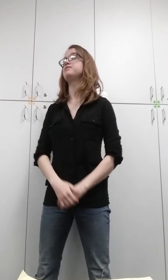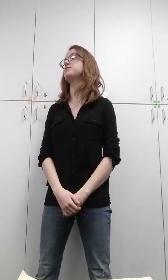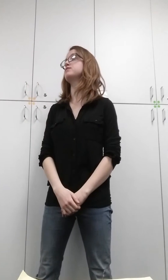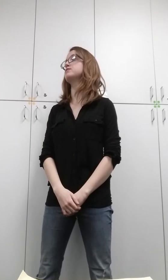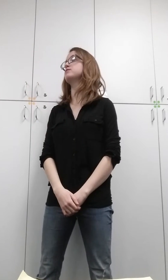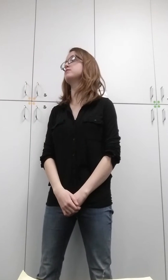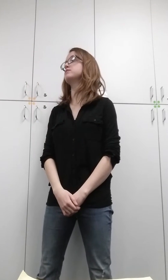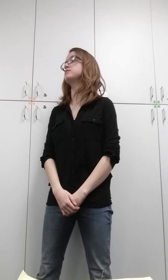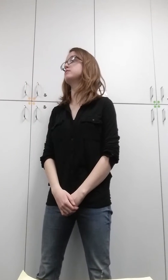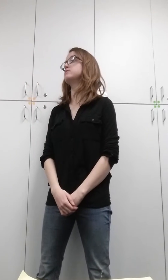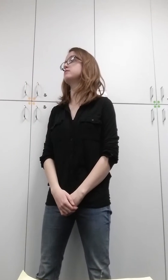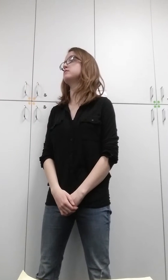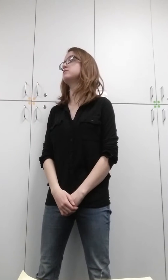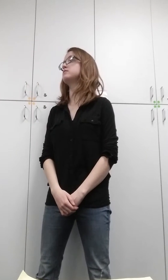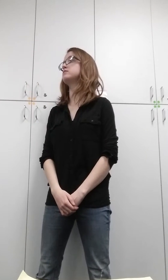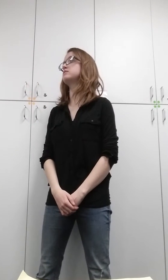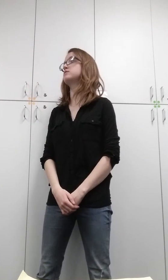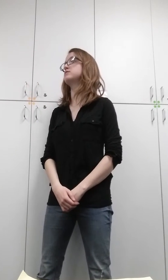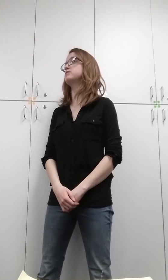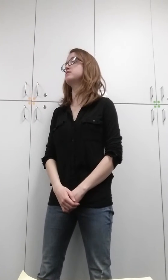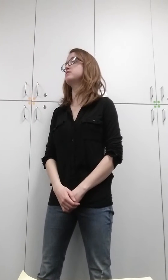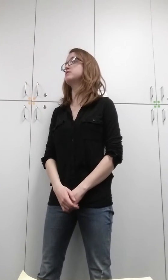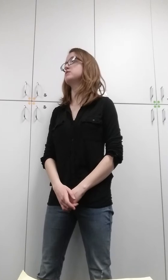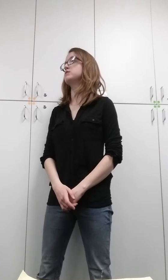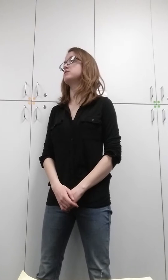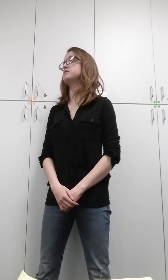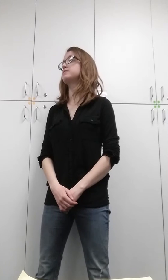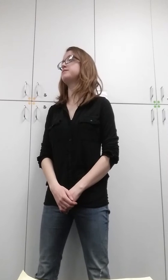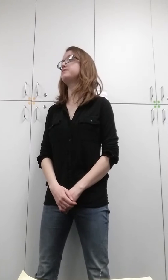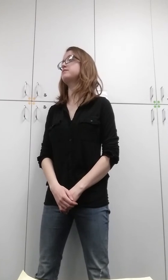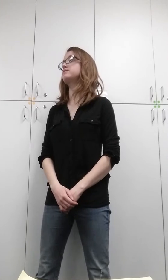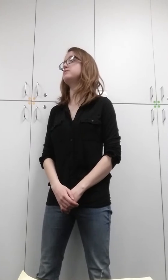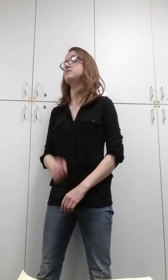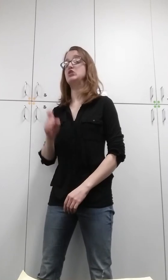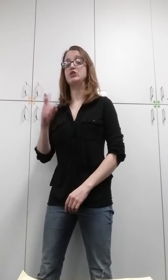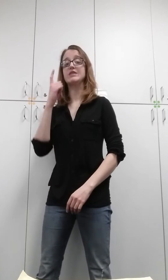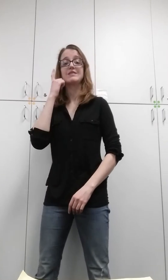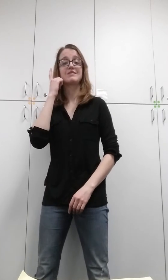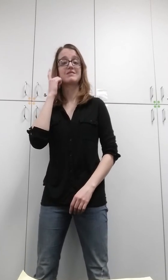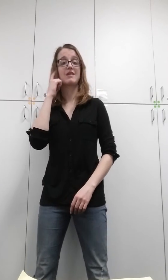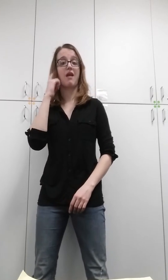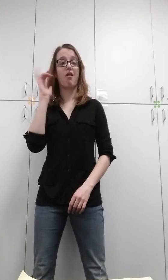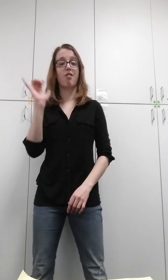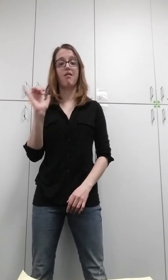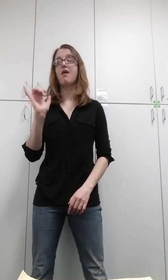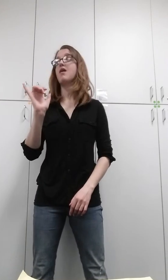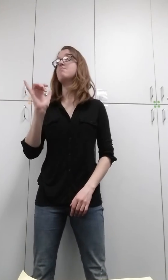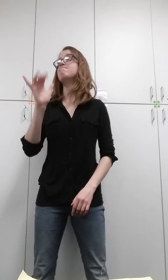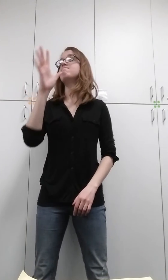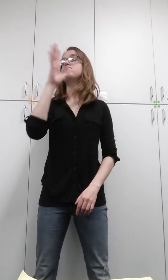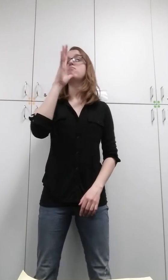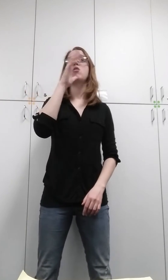be third person. It should sound like the mother told her son she wanted him to drink his